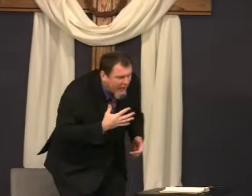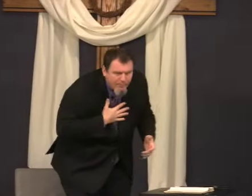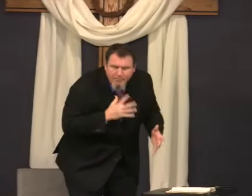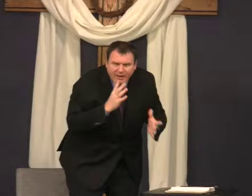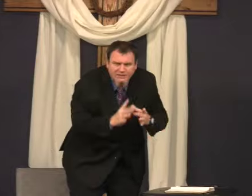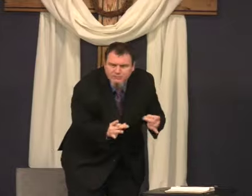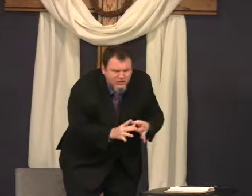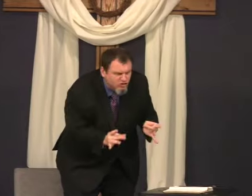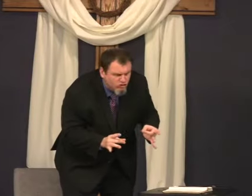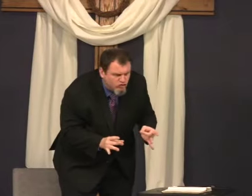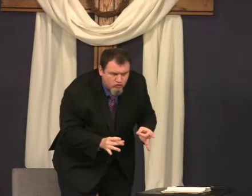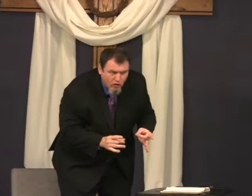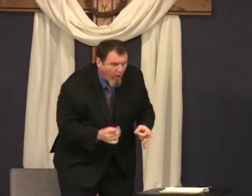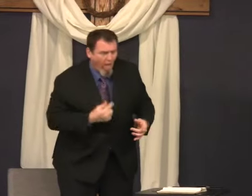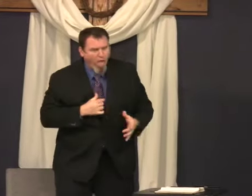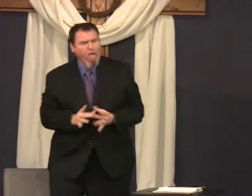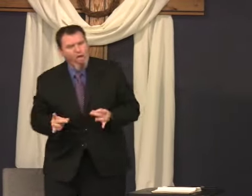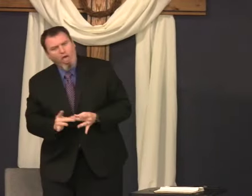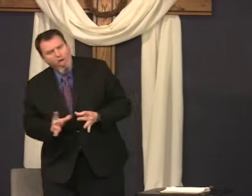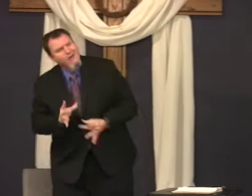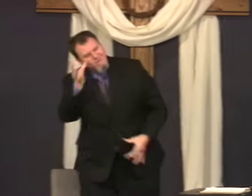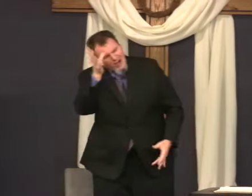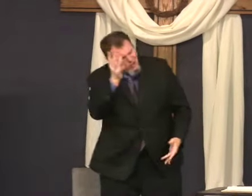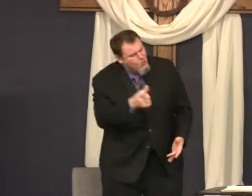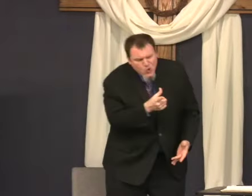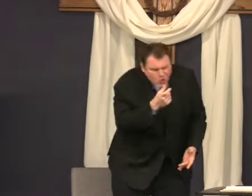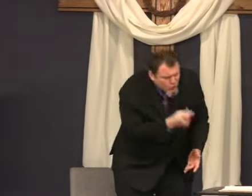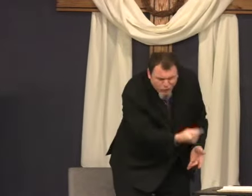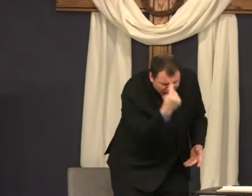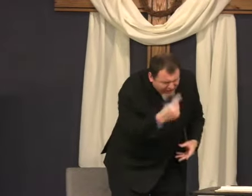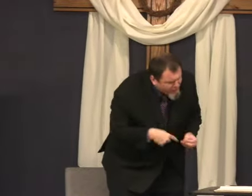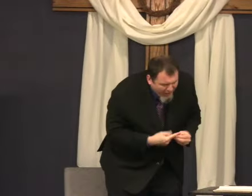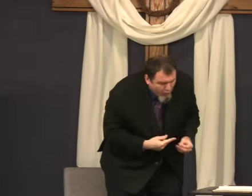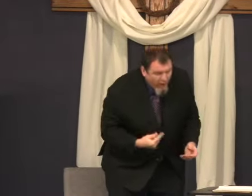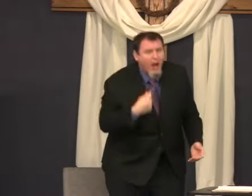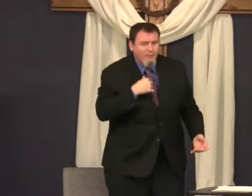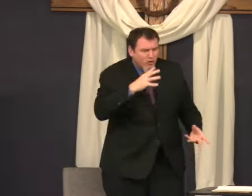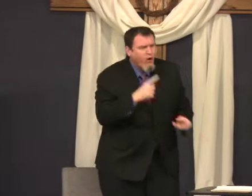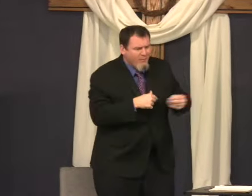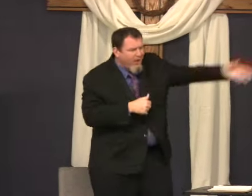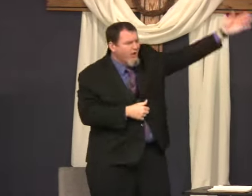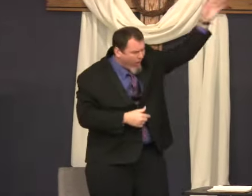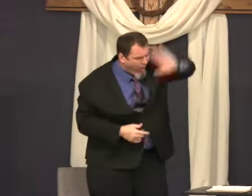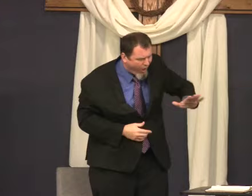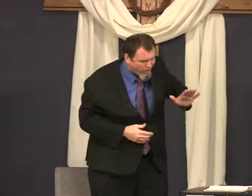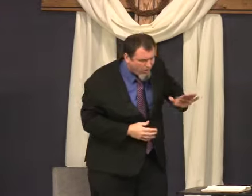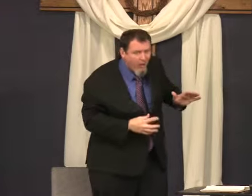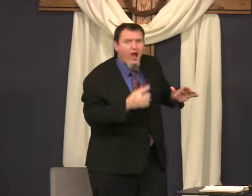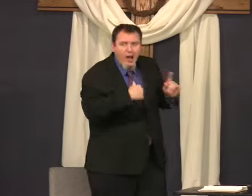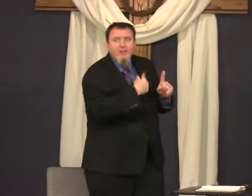Why? You don't understand my message. I do about my Father, but you don't